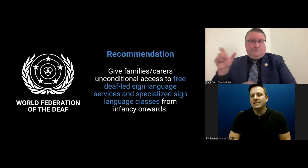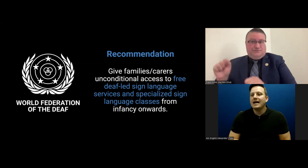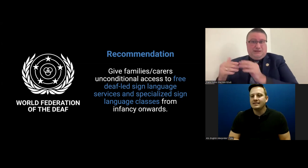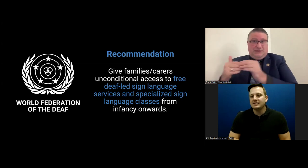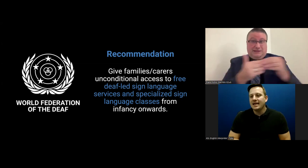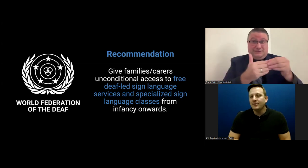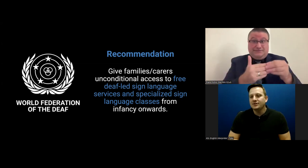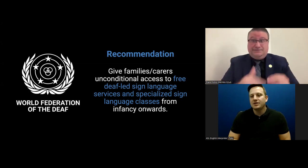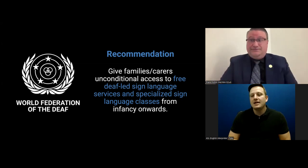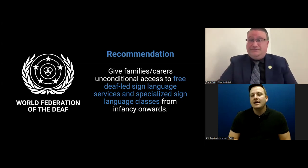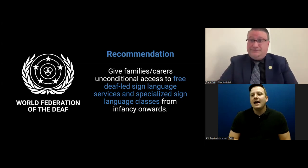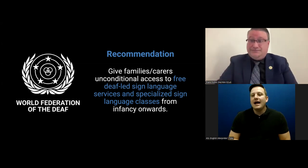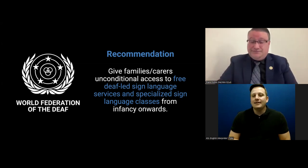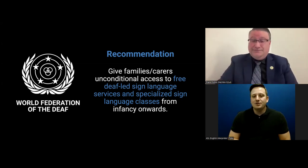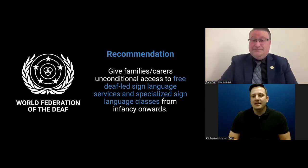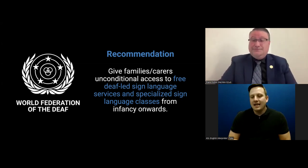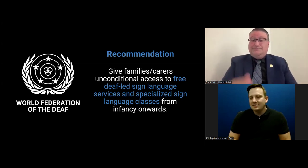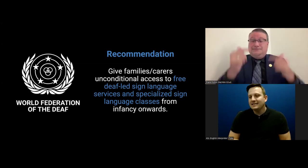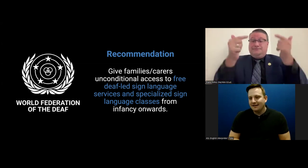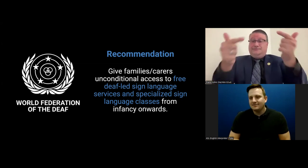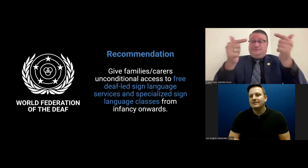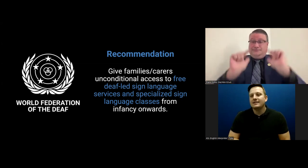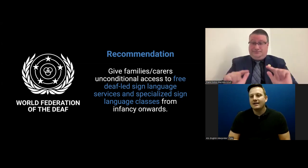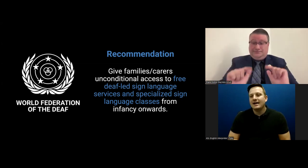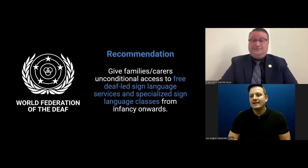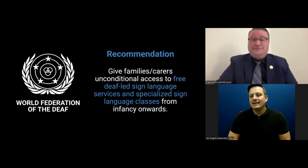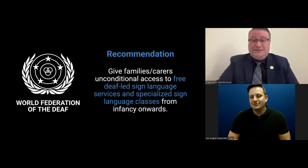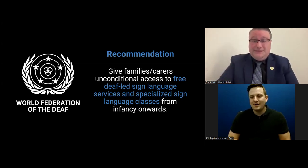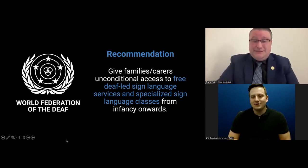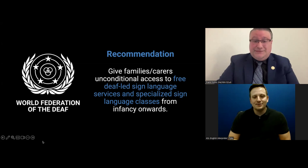to access language, and it should be led by deaf instructors.